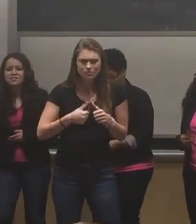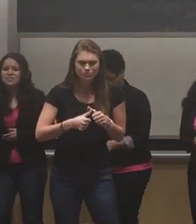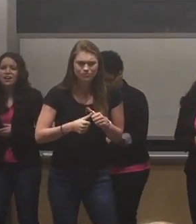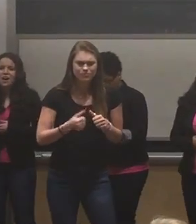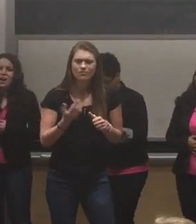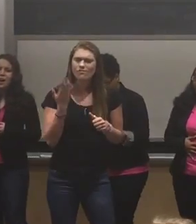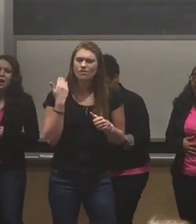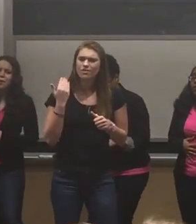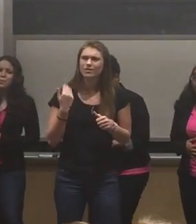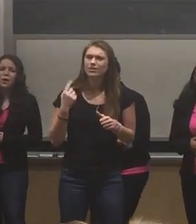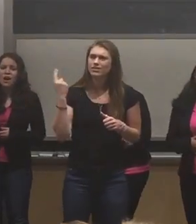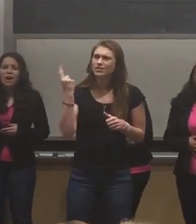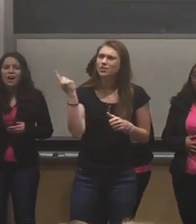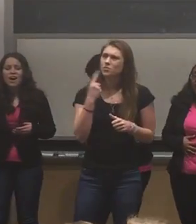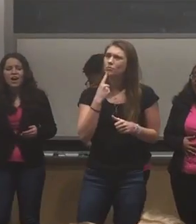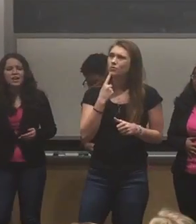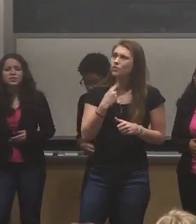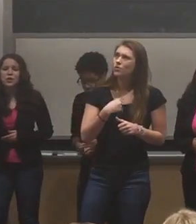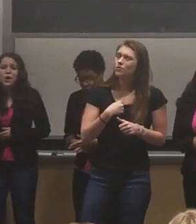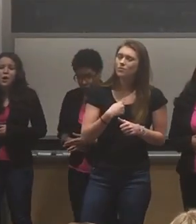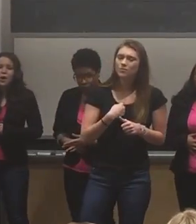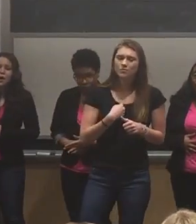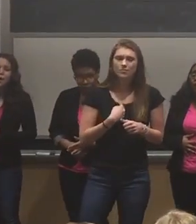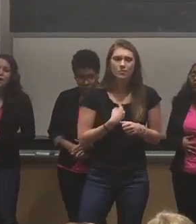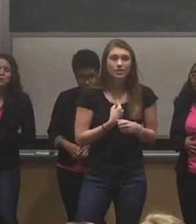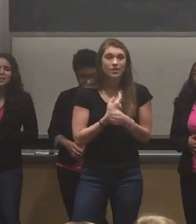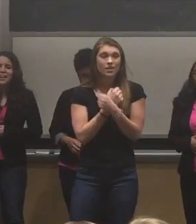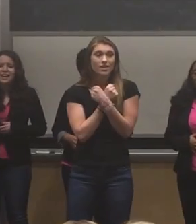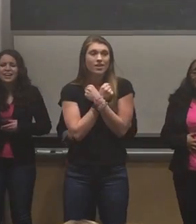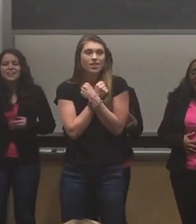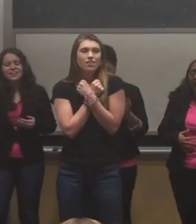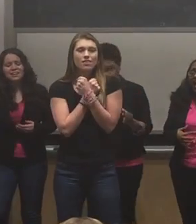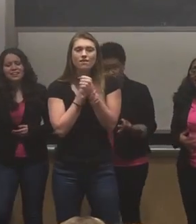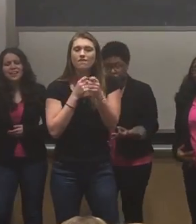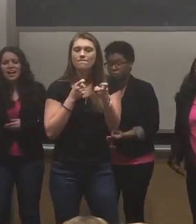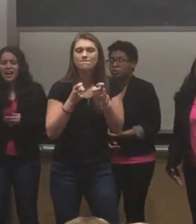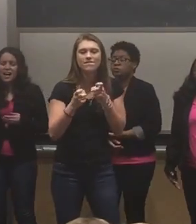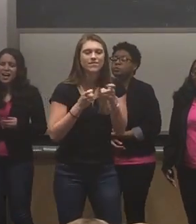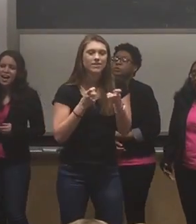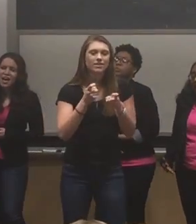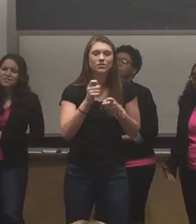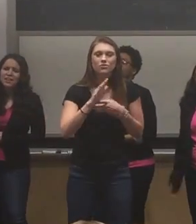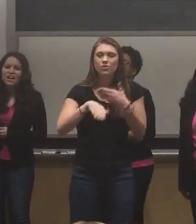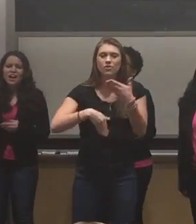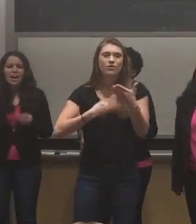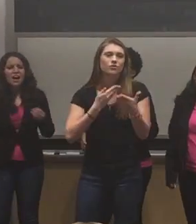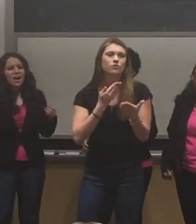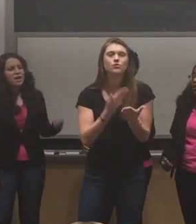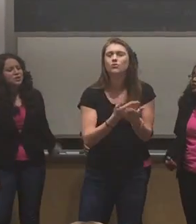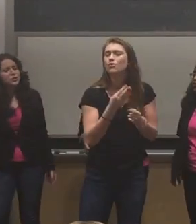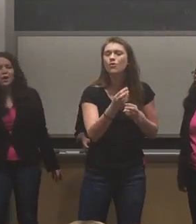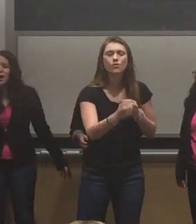Someone told me love controls